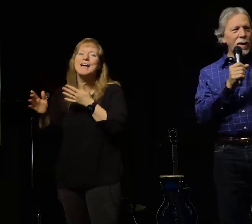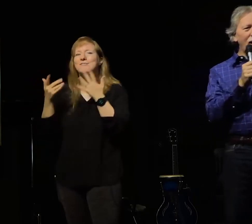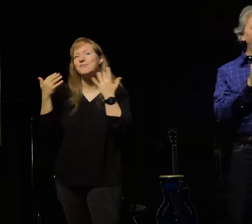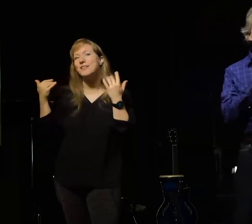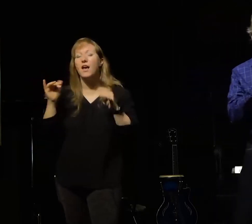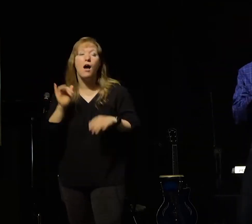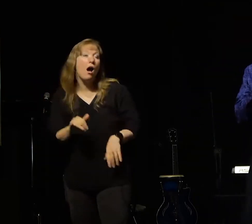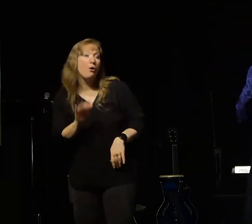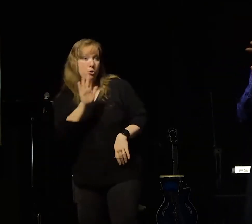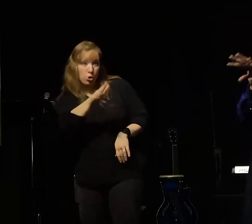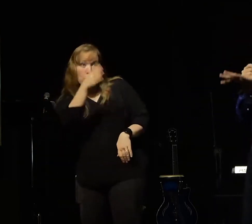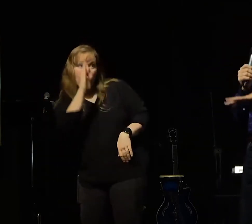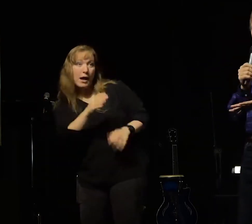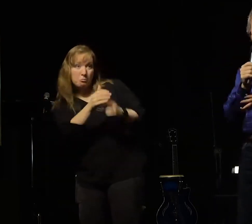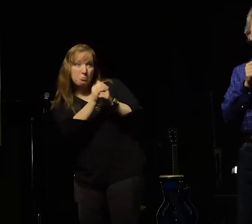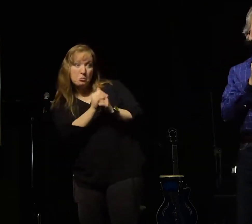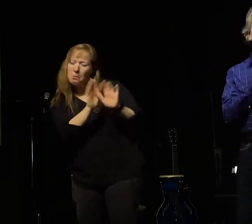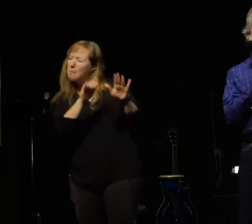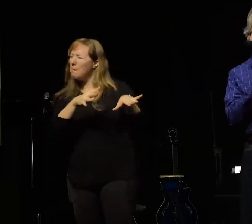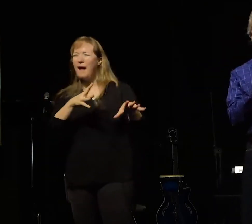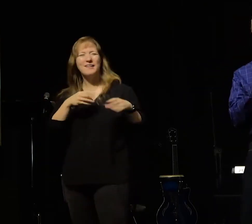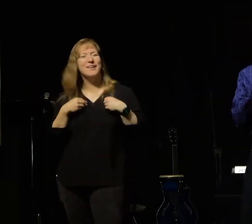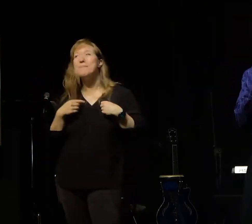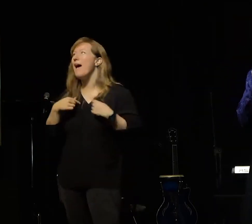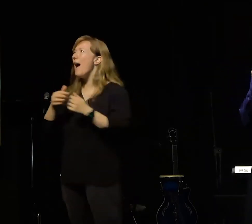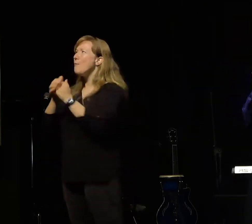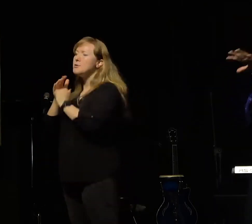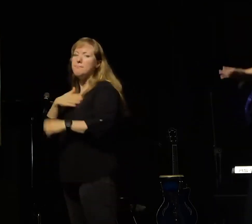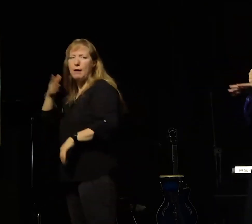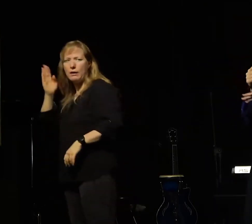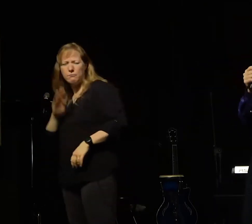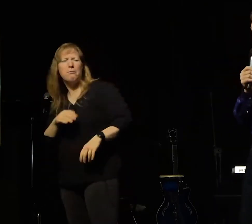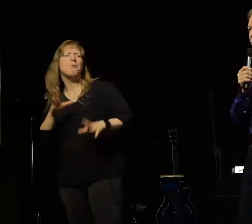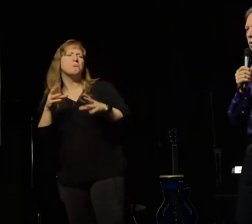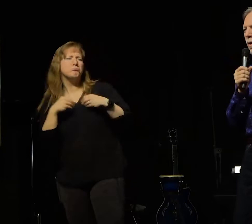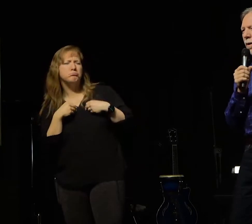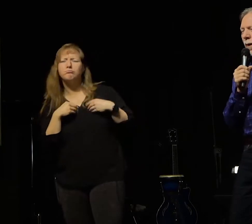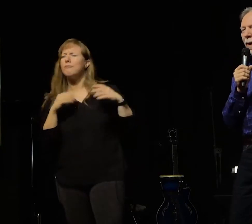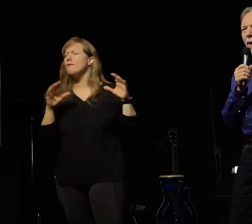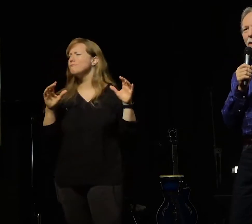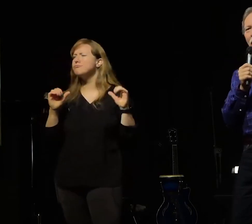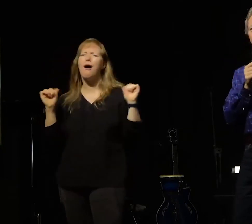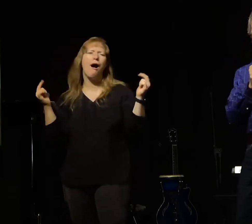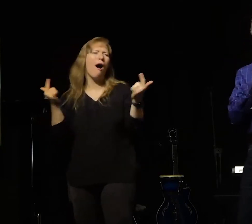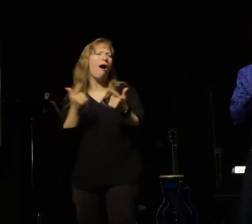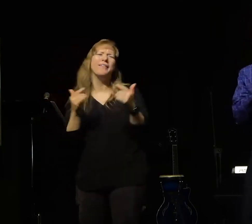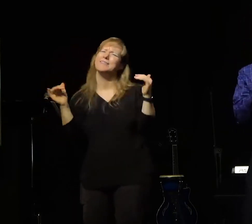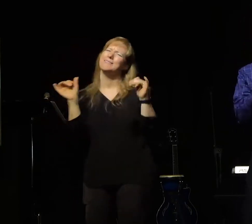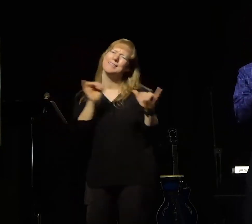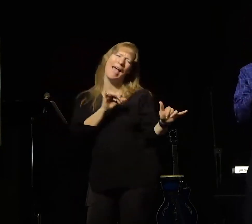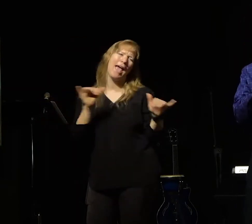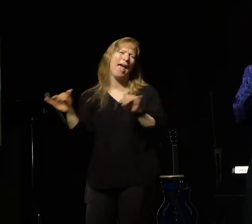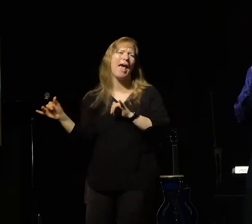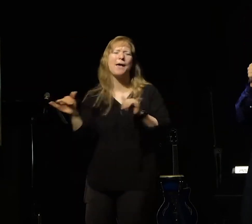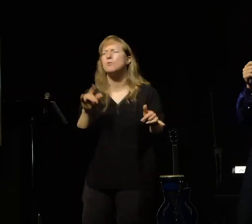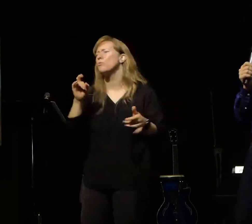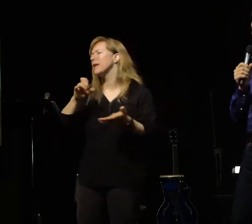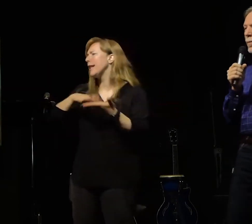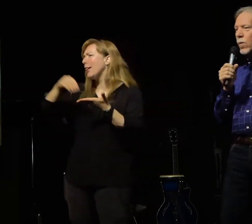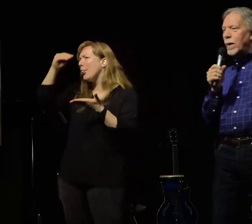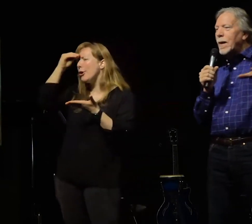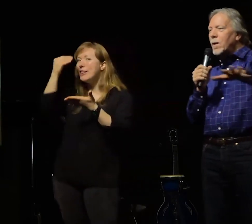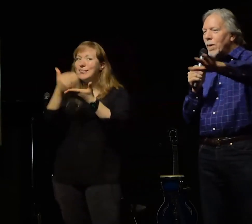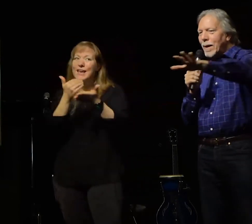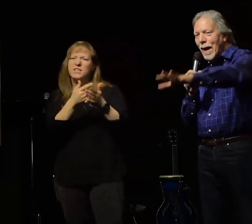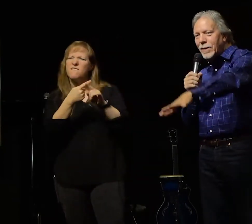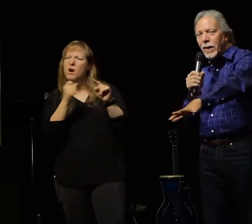your God is this and my God's this and we're all together. You know, they're just good men. And so we need to learn the moral lessons from them